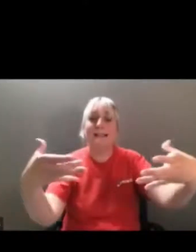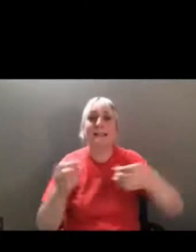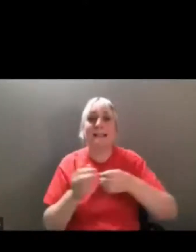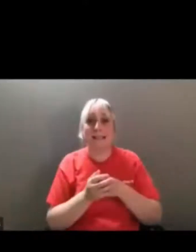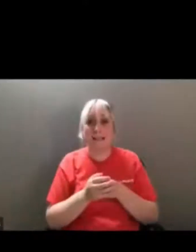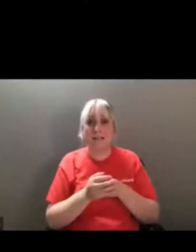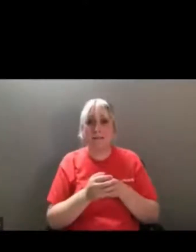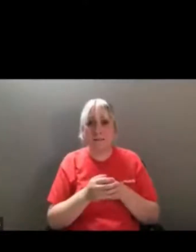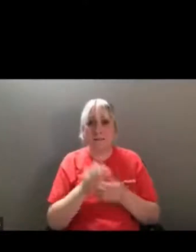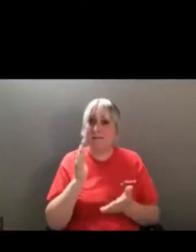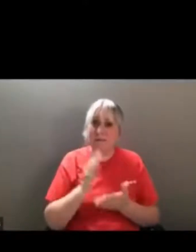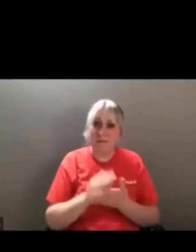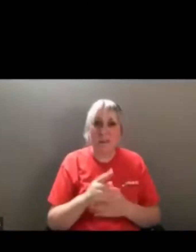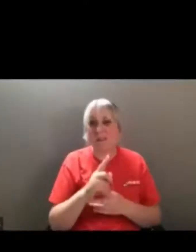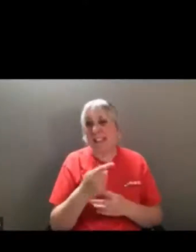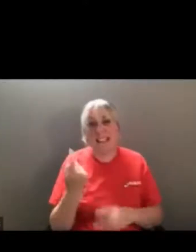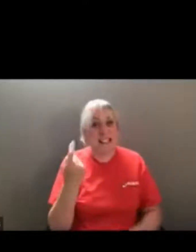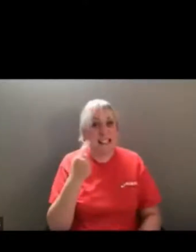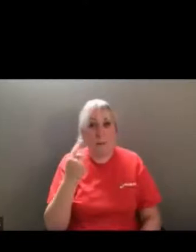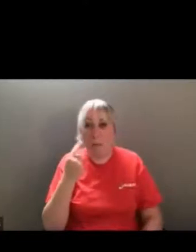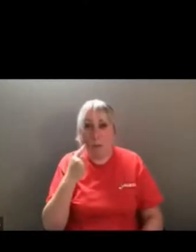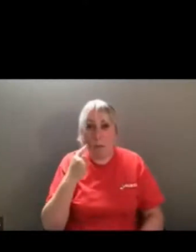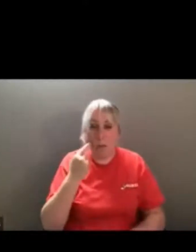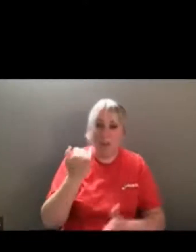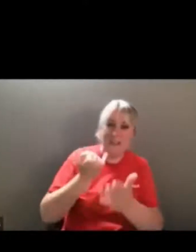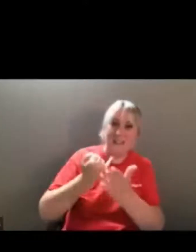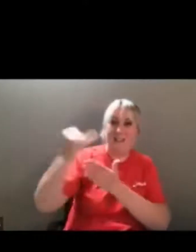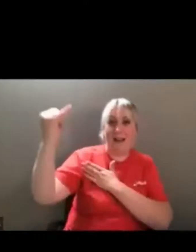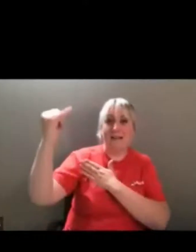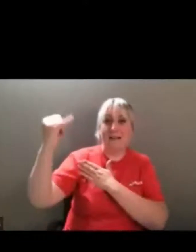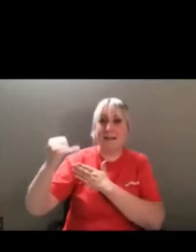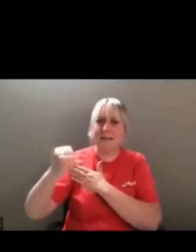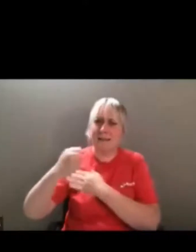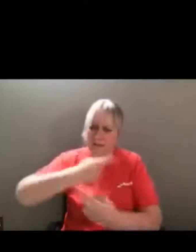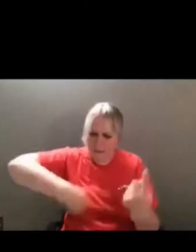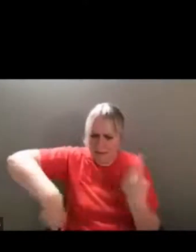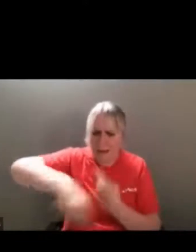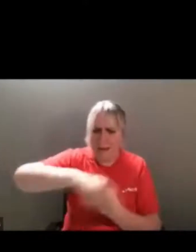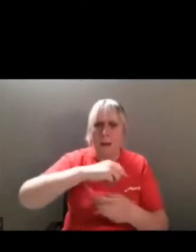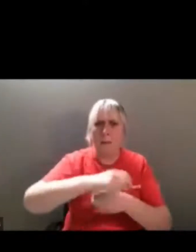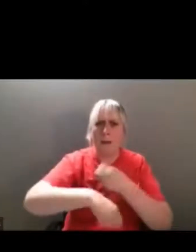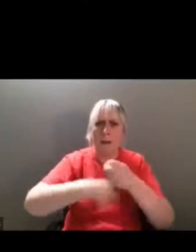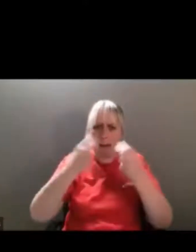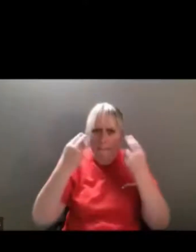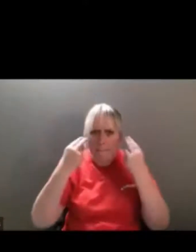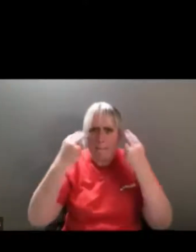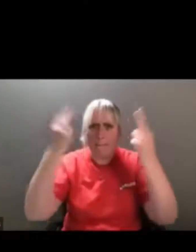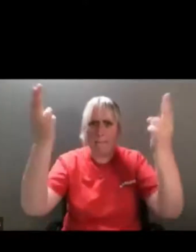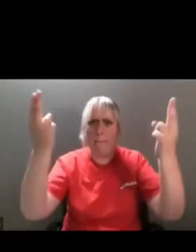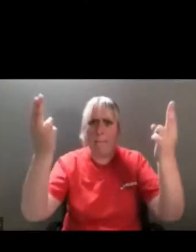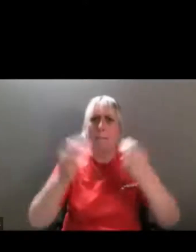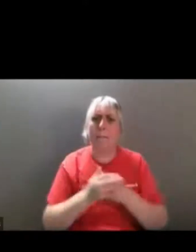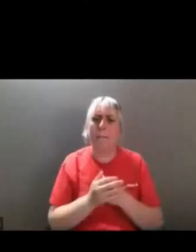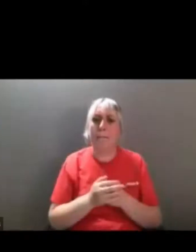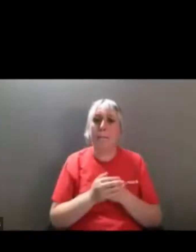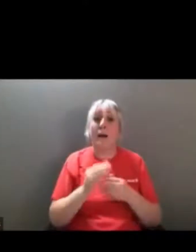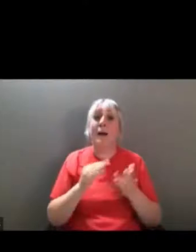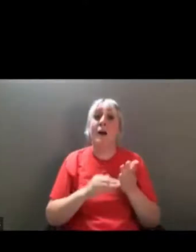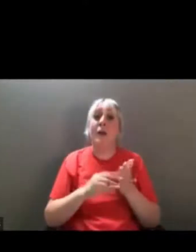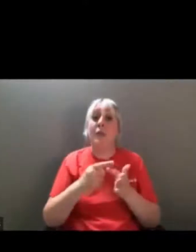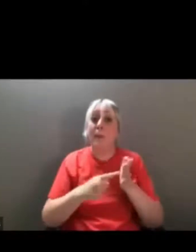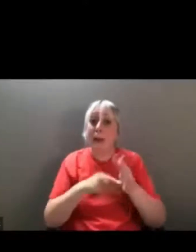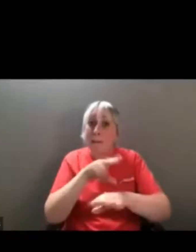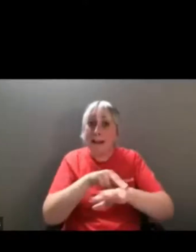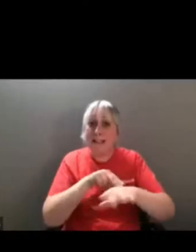simple act of defiance. The mood turned to one of determination when inappropriate tactics on the part of the Met Police in